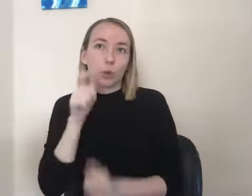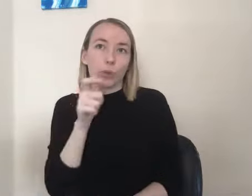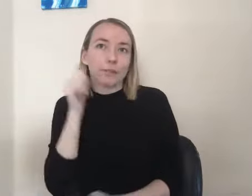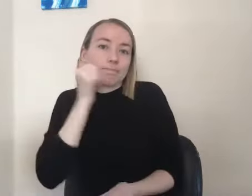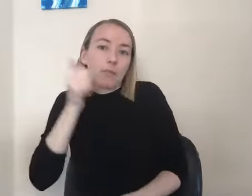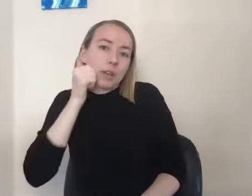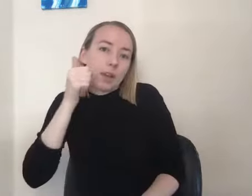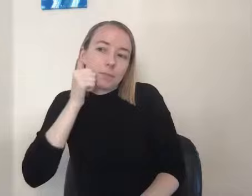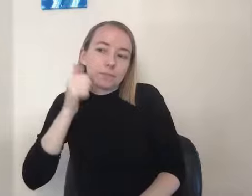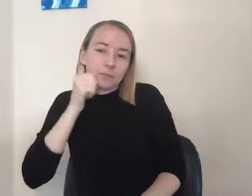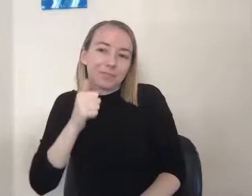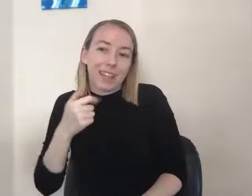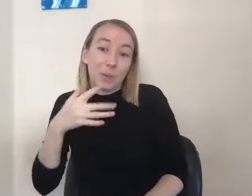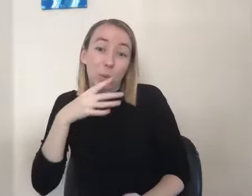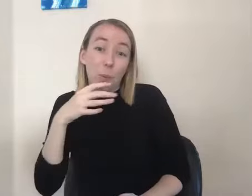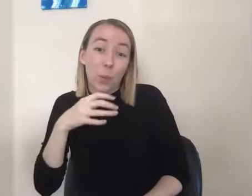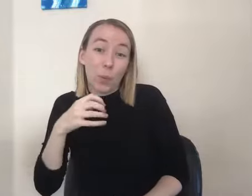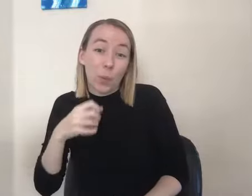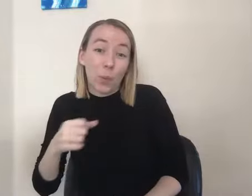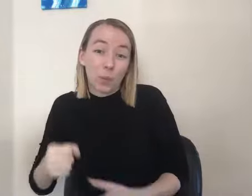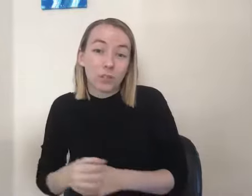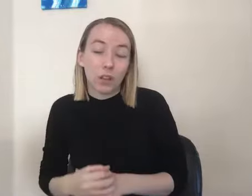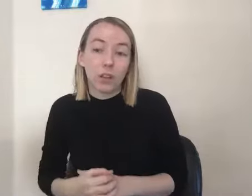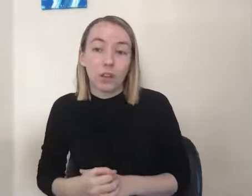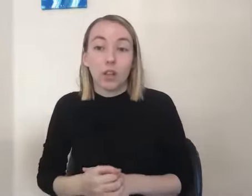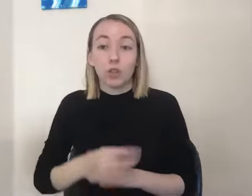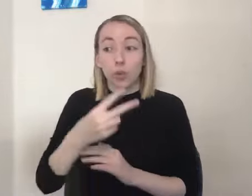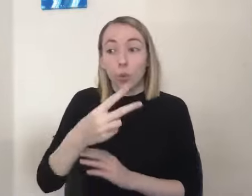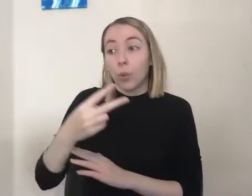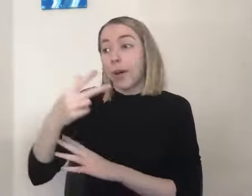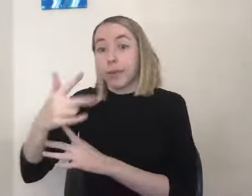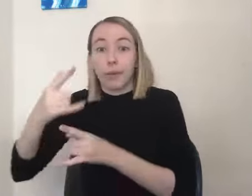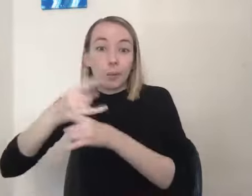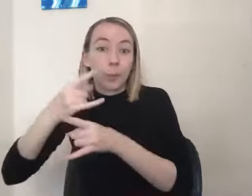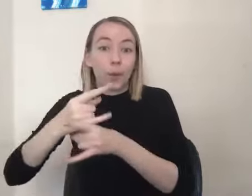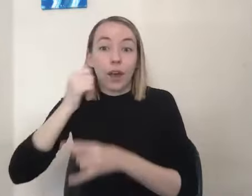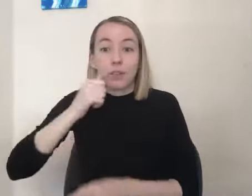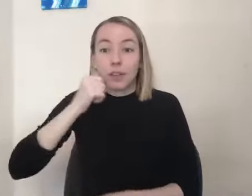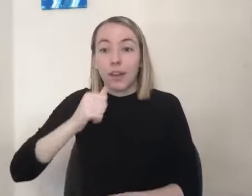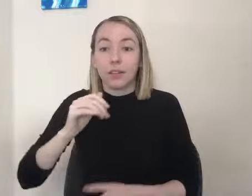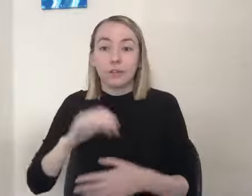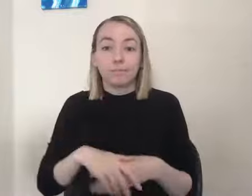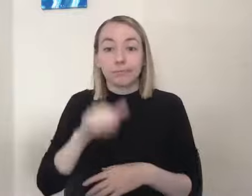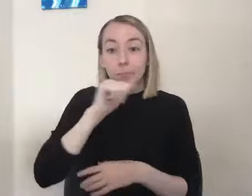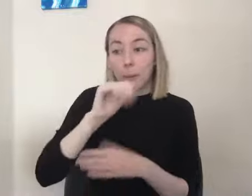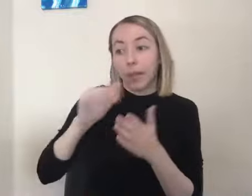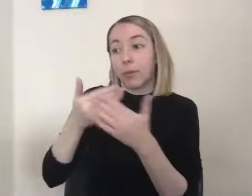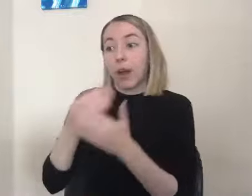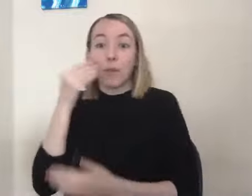started really wanting this relationship with my parents. My dad lived on his own at that time. He drank every day. And